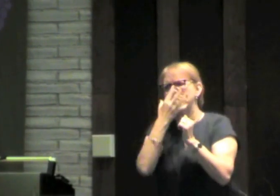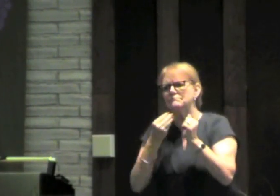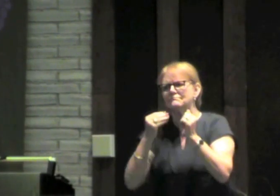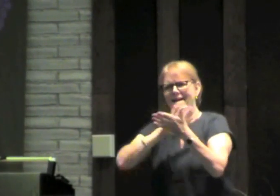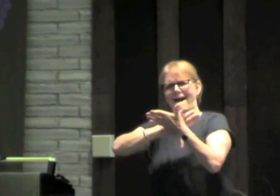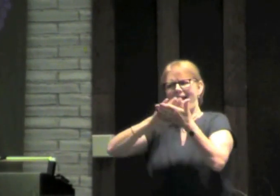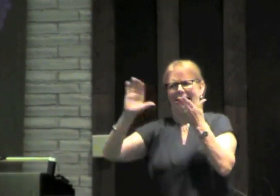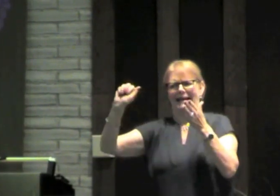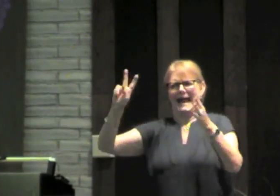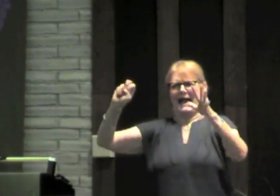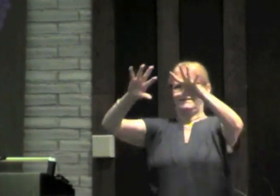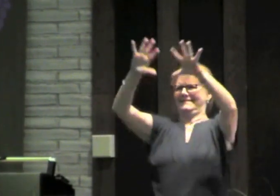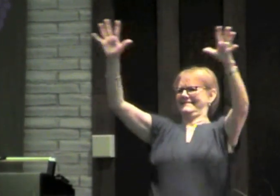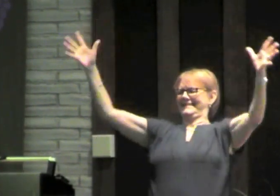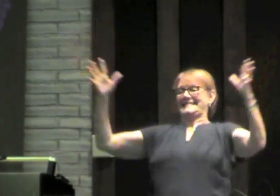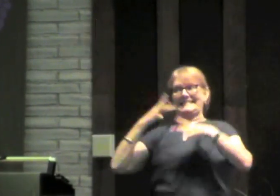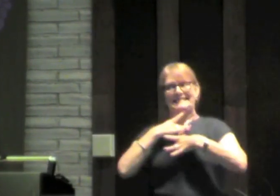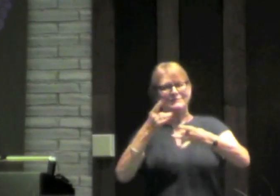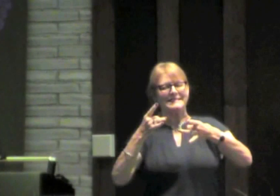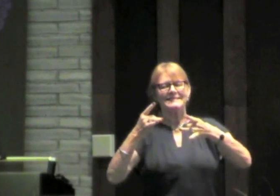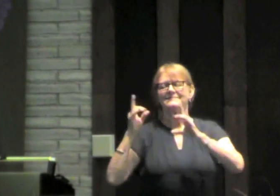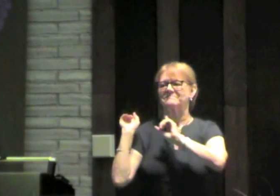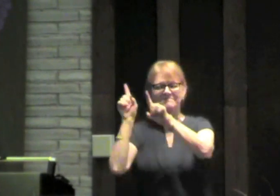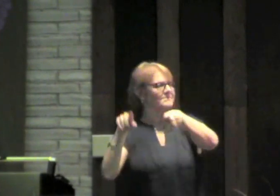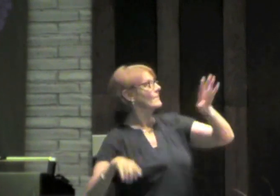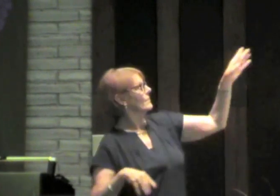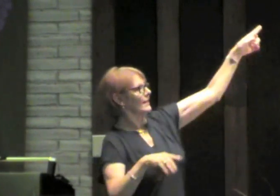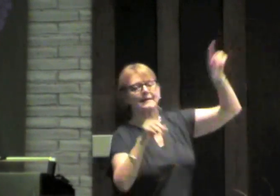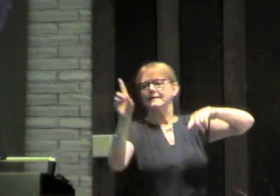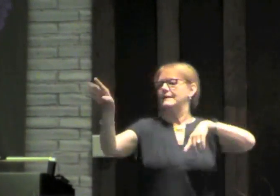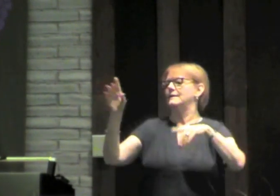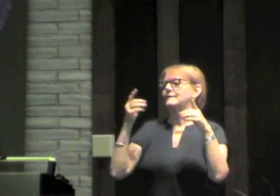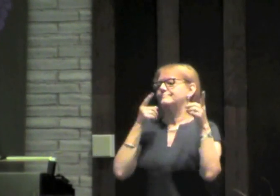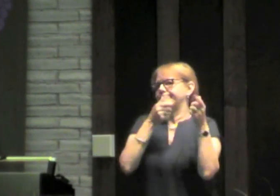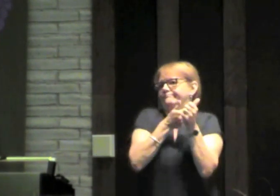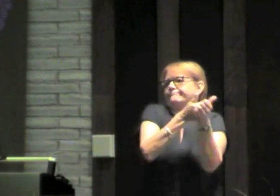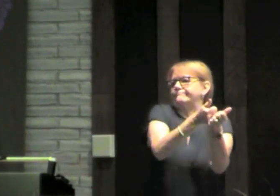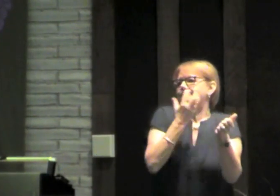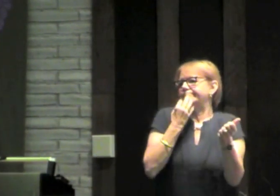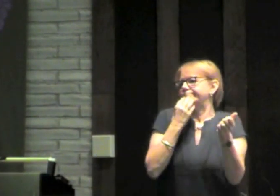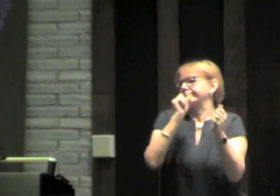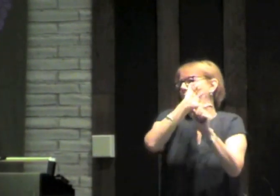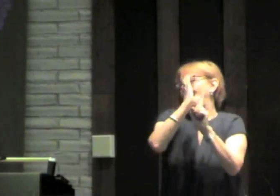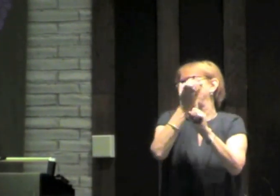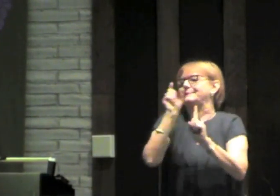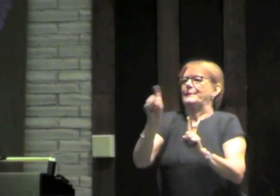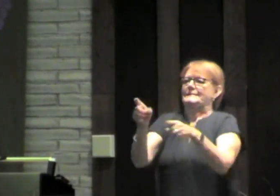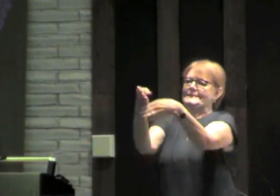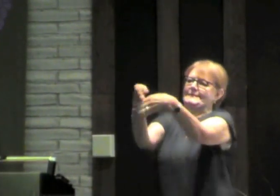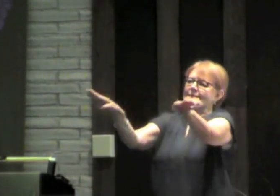They feel like it's a very holy place where they can be in the presence of God. It's quite interesting. So we went there. You know, of course we